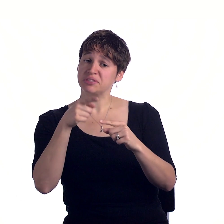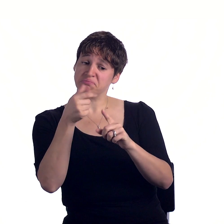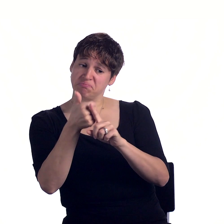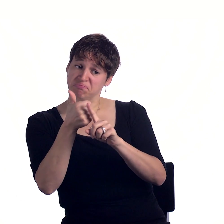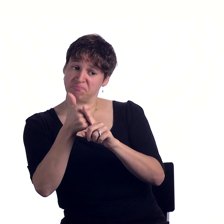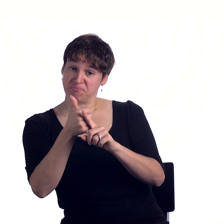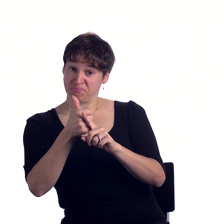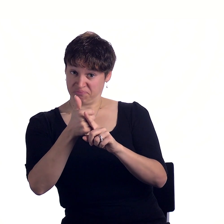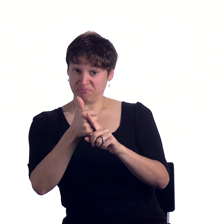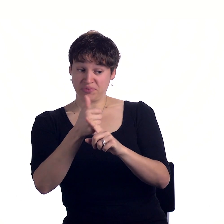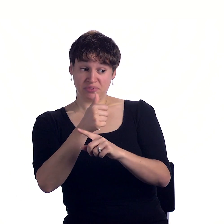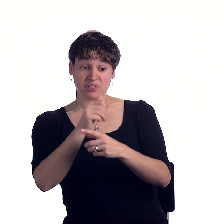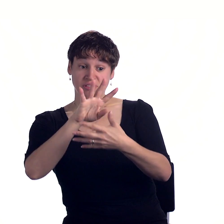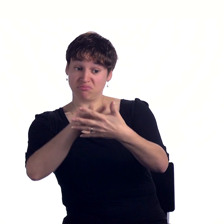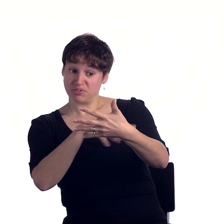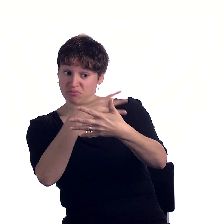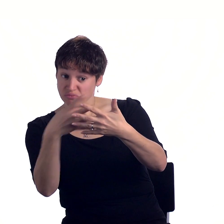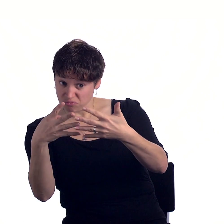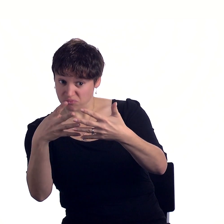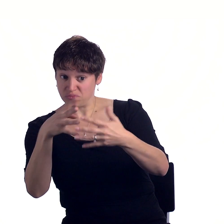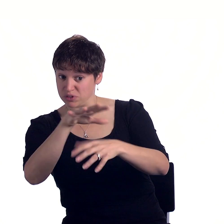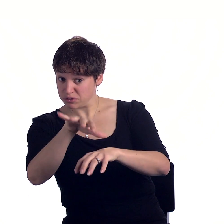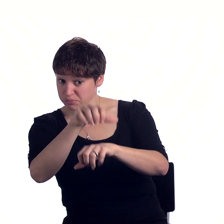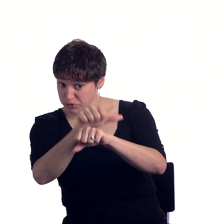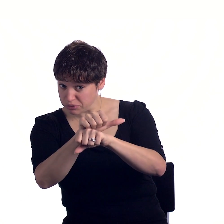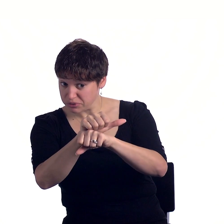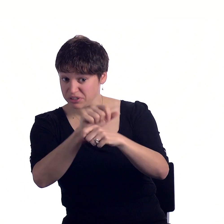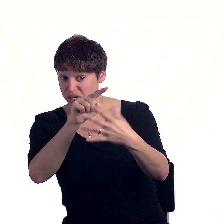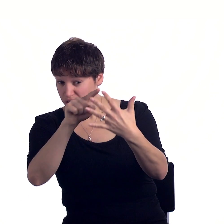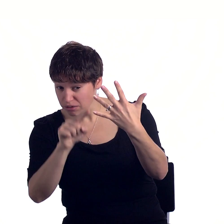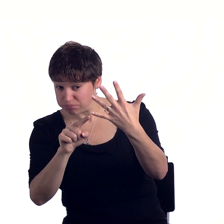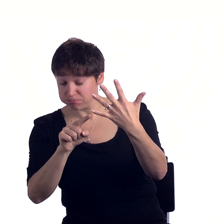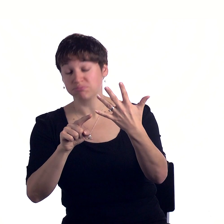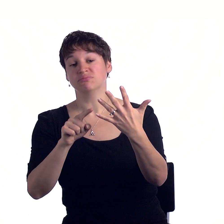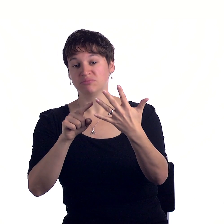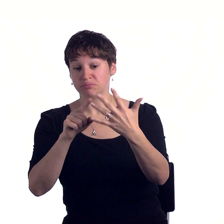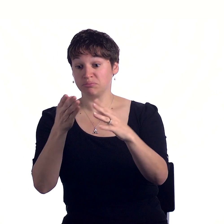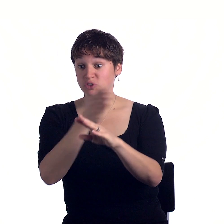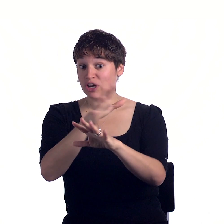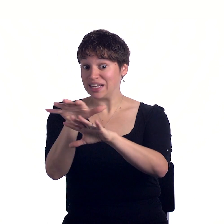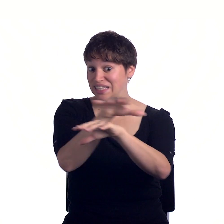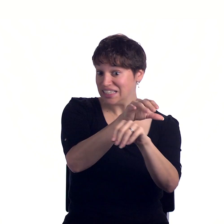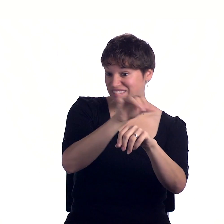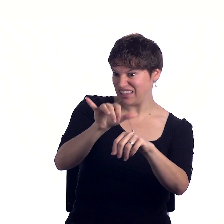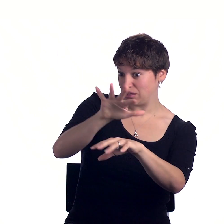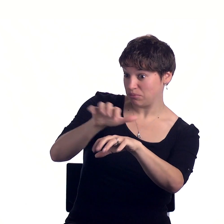Ask when scheduling hospital stays or appointments, as well as follow-up appointments.